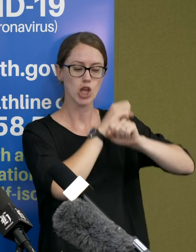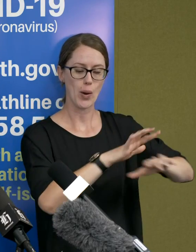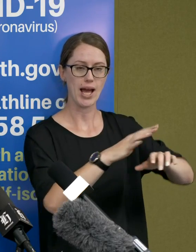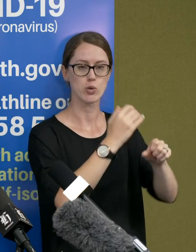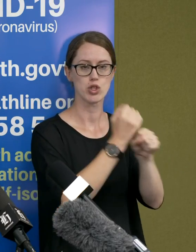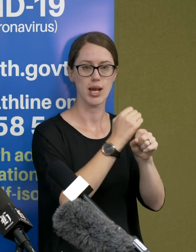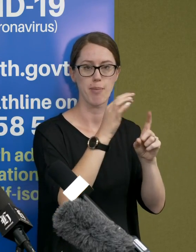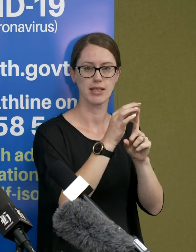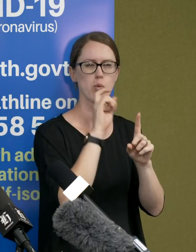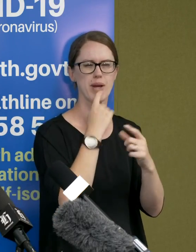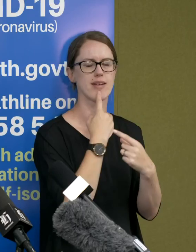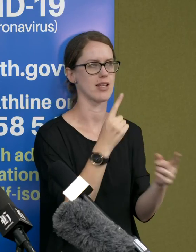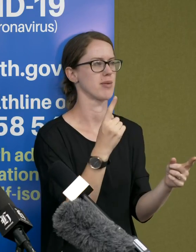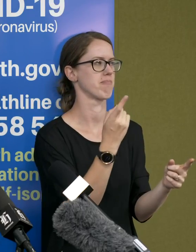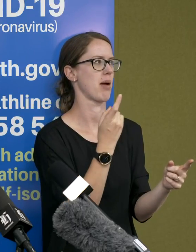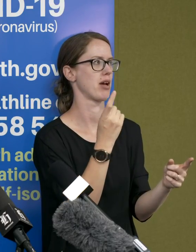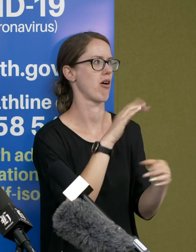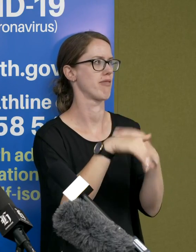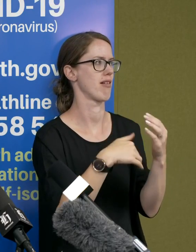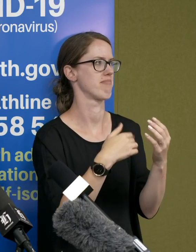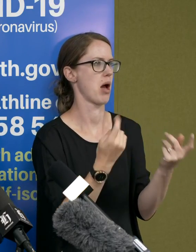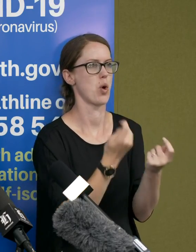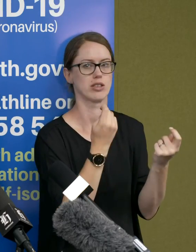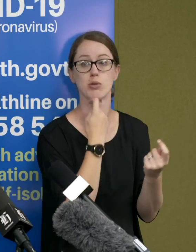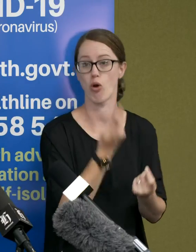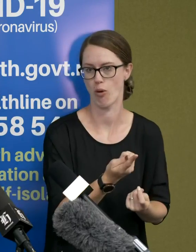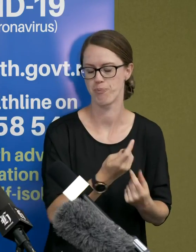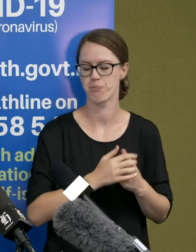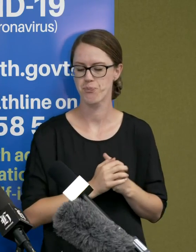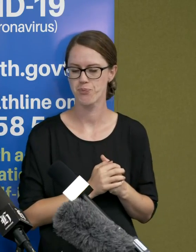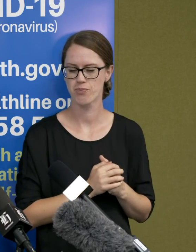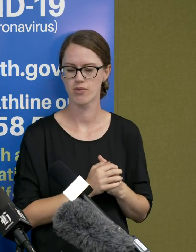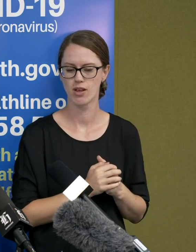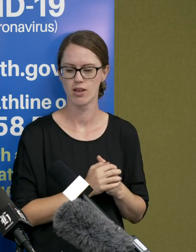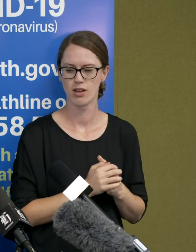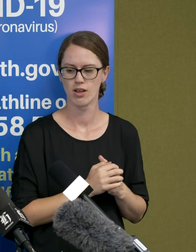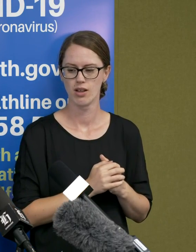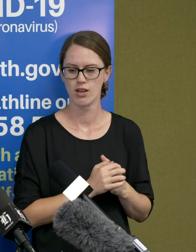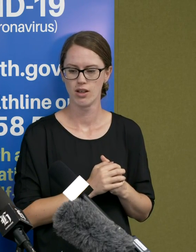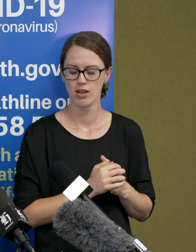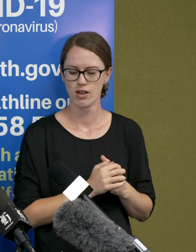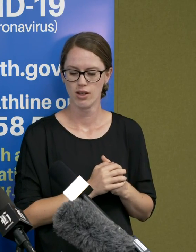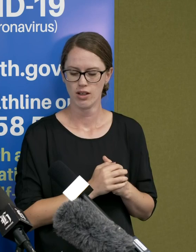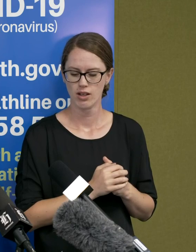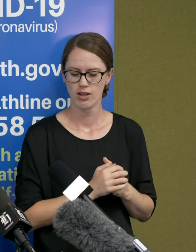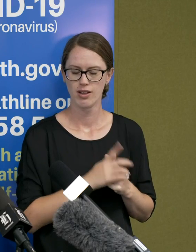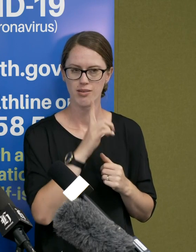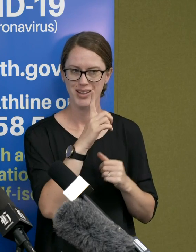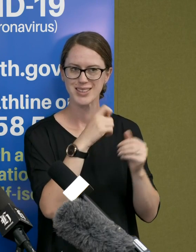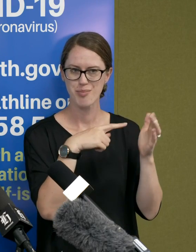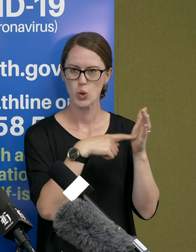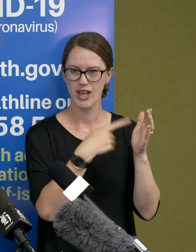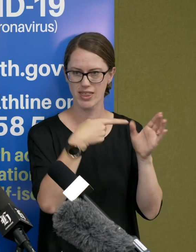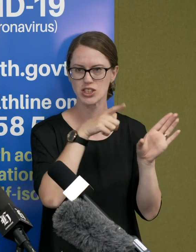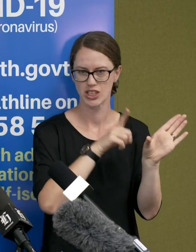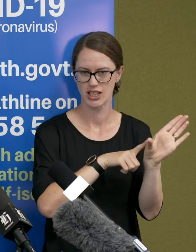general practices, and there'll be an announcement about the nature of the campaign tomorrow. But all I can say is it's very important this